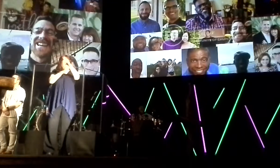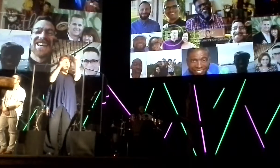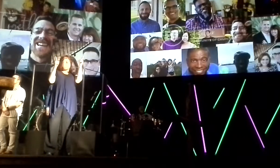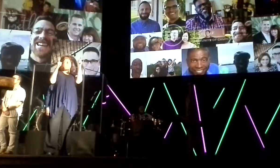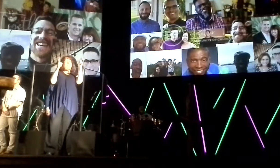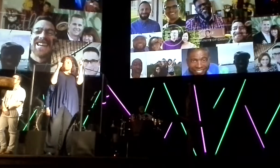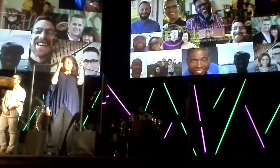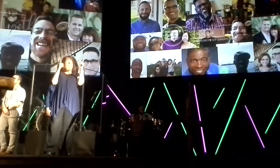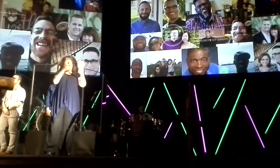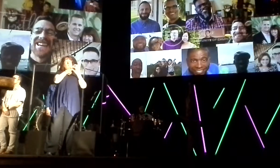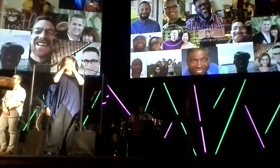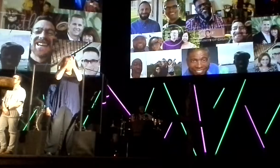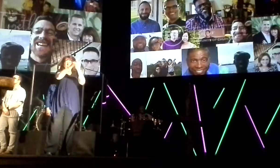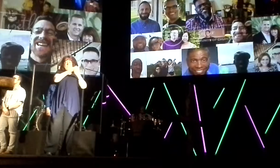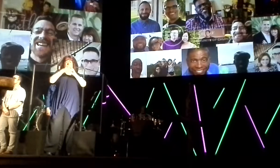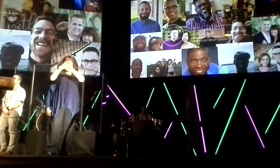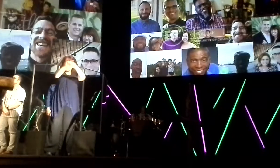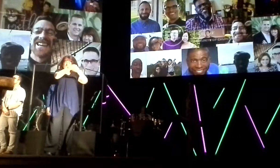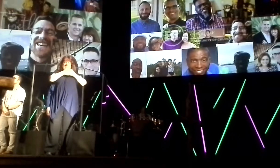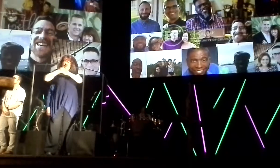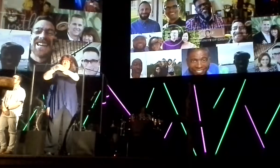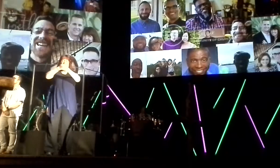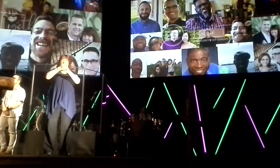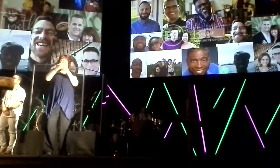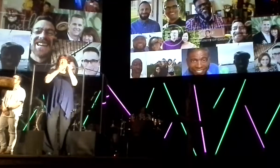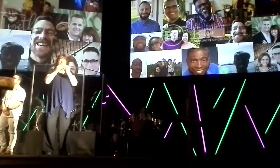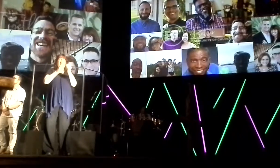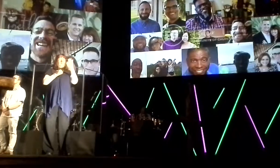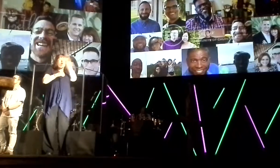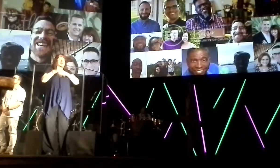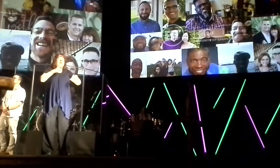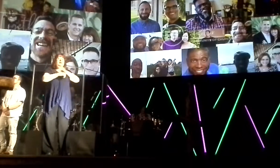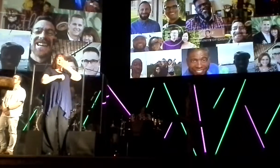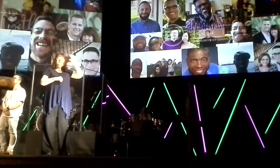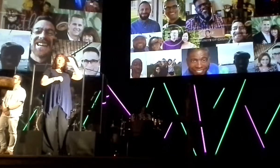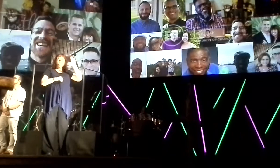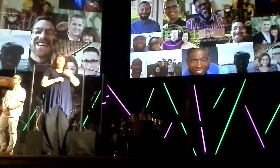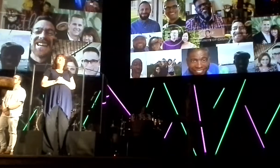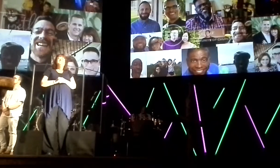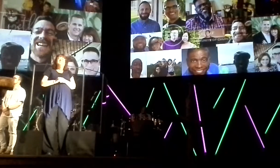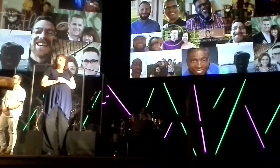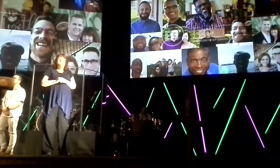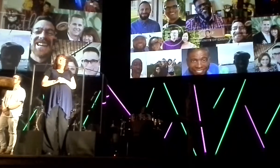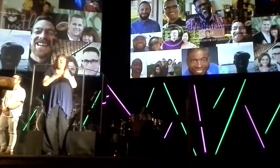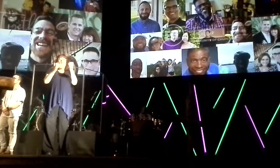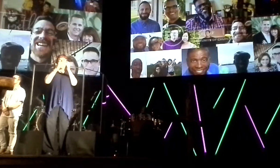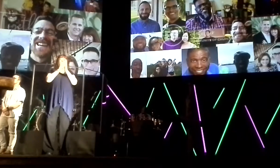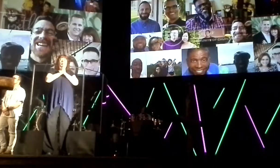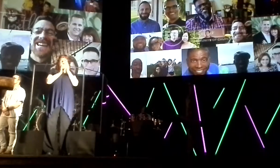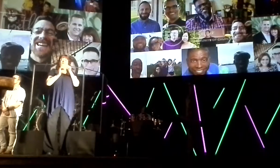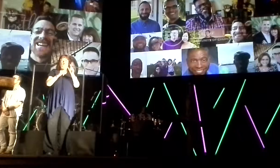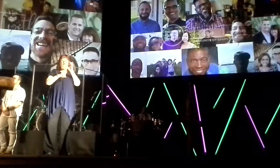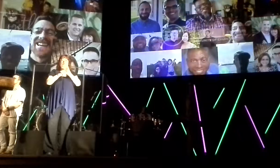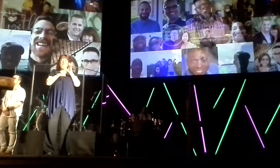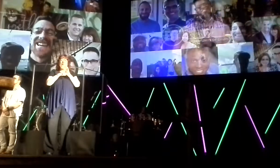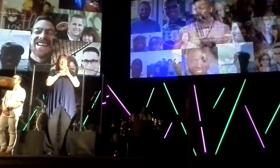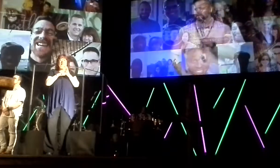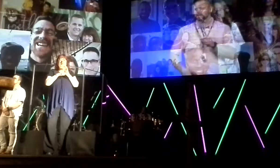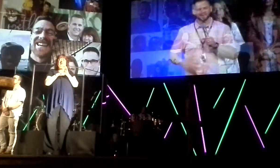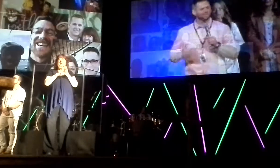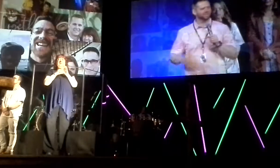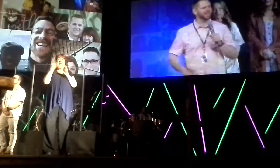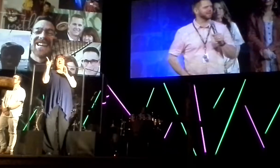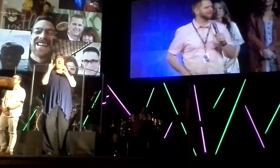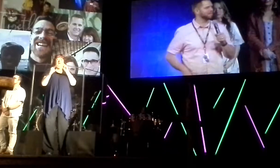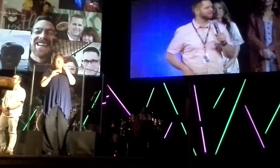and we bind together in ministry for the kingdom of God. And I also want to pray for the churches